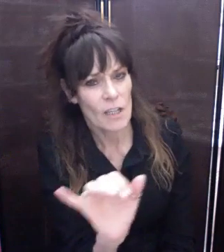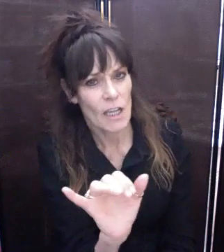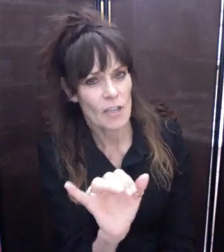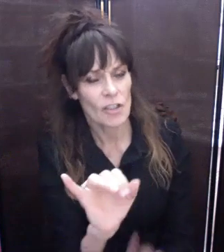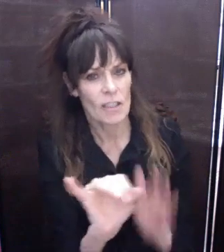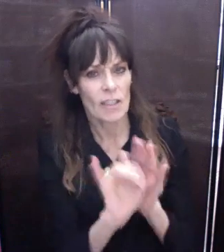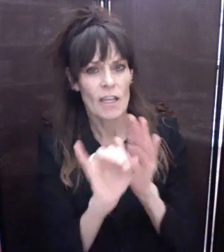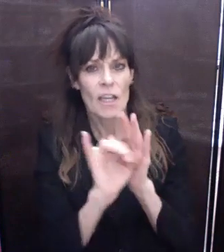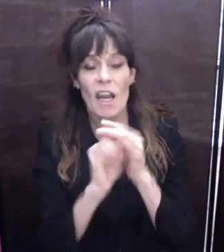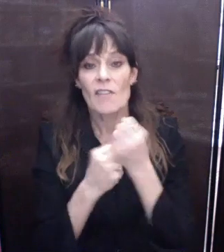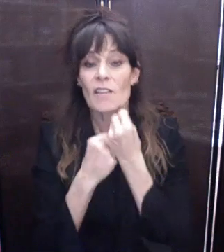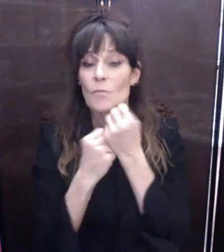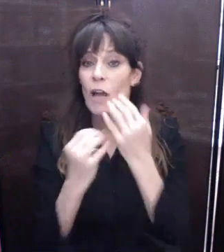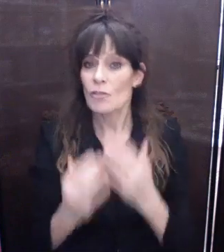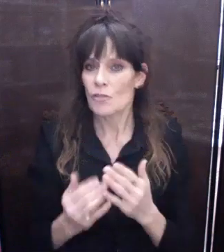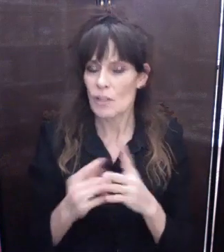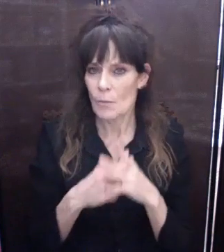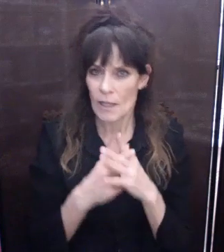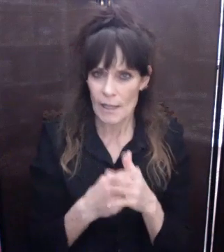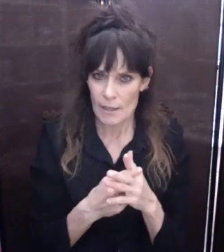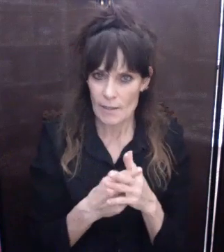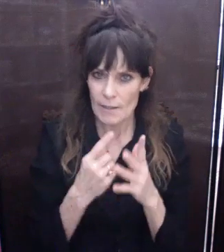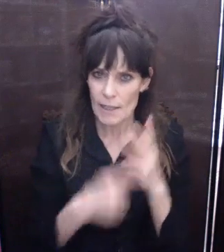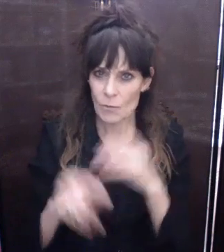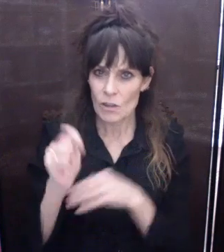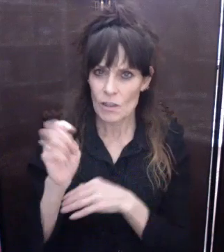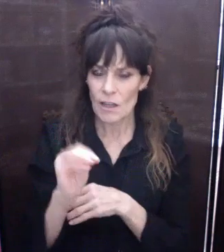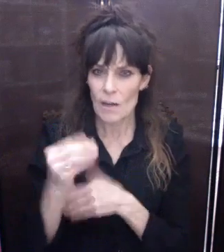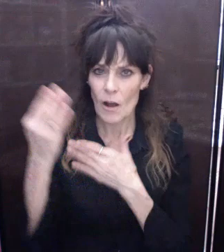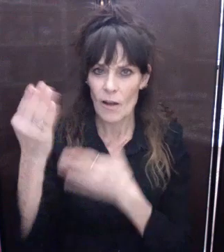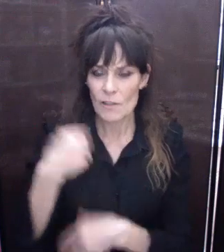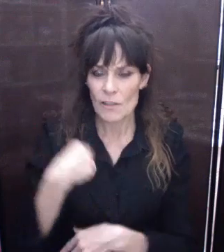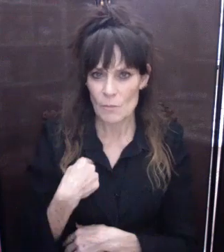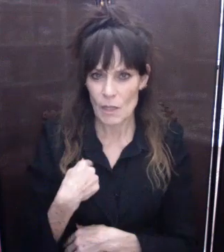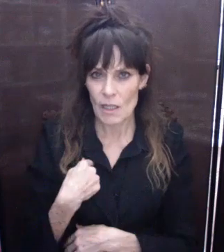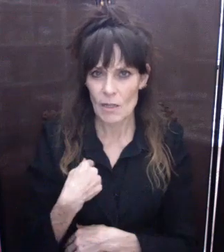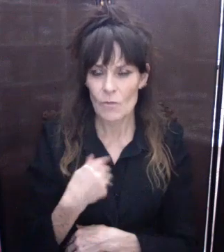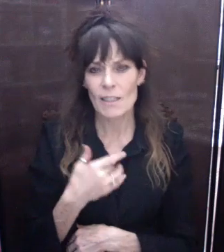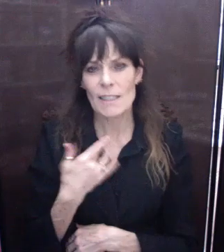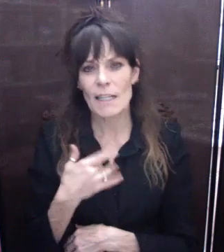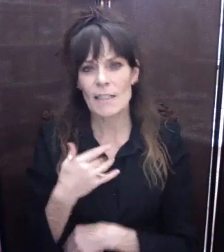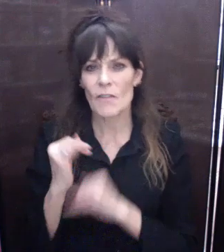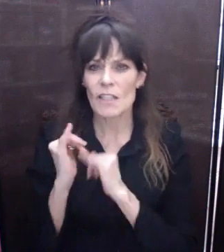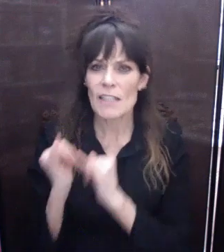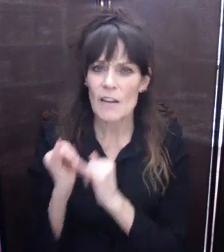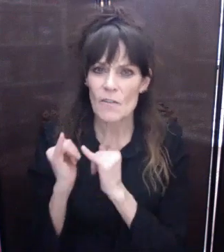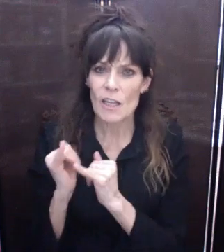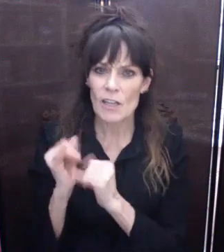at least in my mind, begins. That's what Tom offered to me, was a sense of identification, one alcoholic with another. You